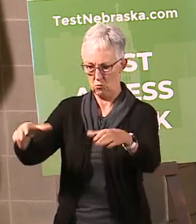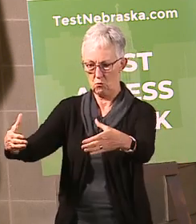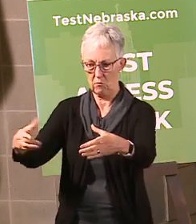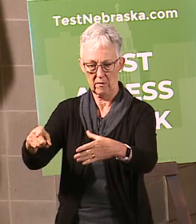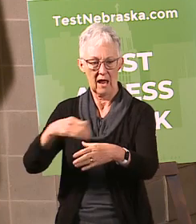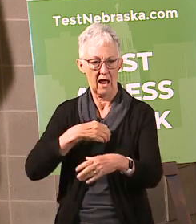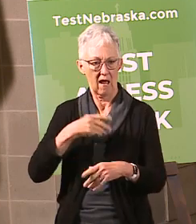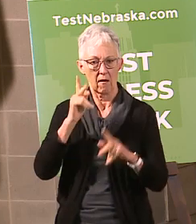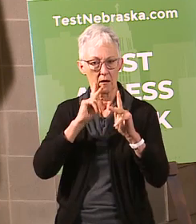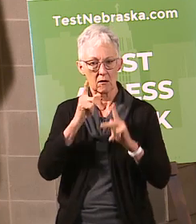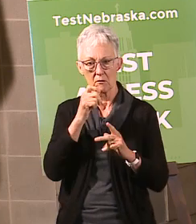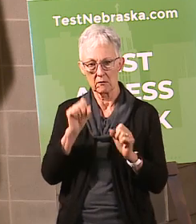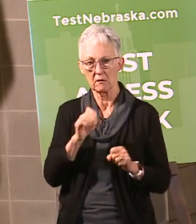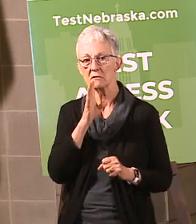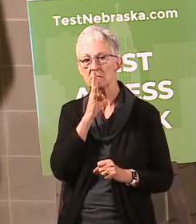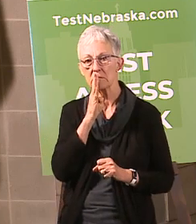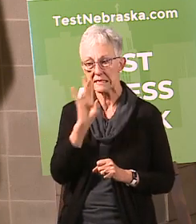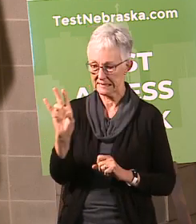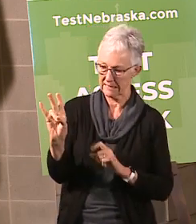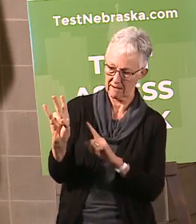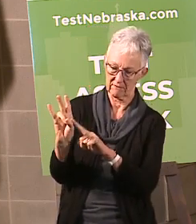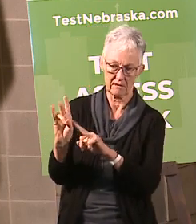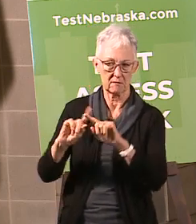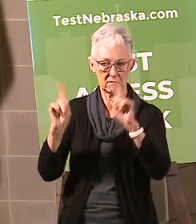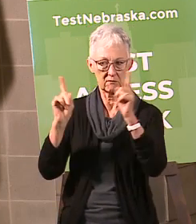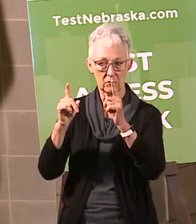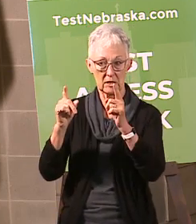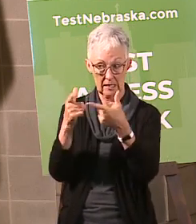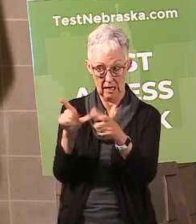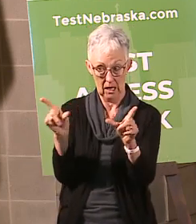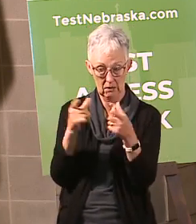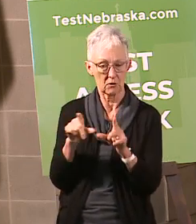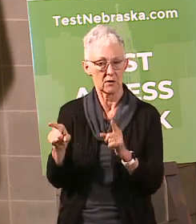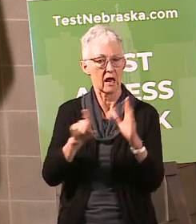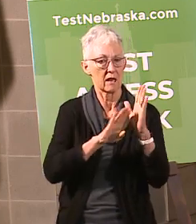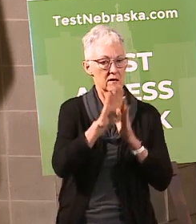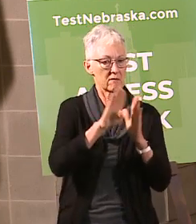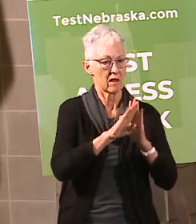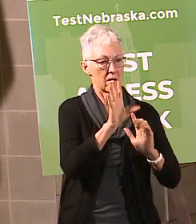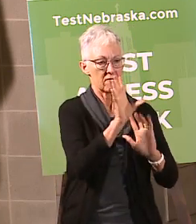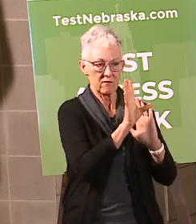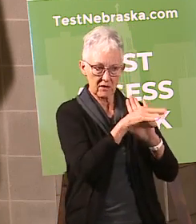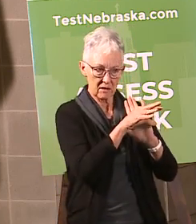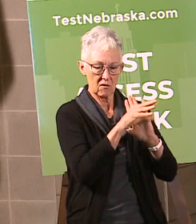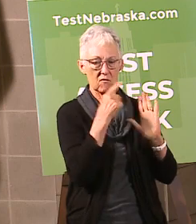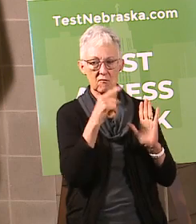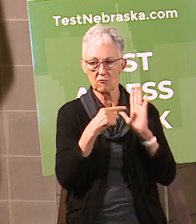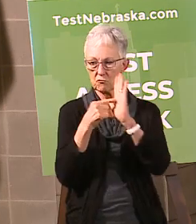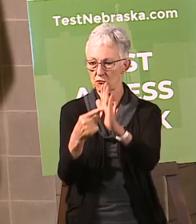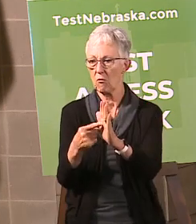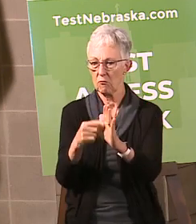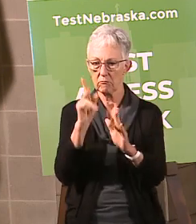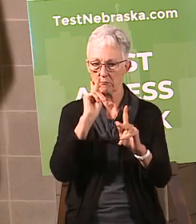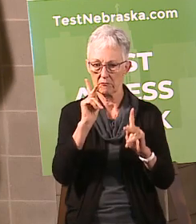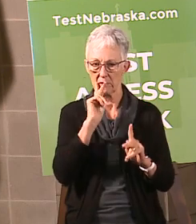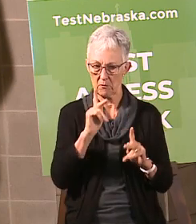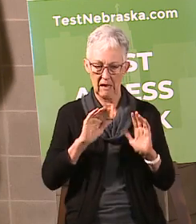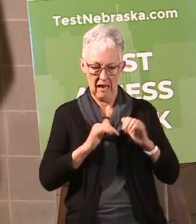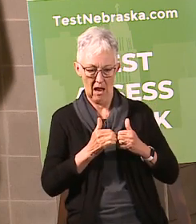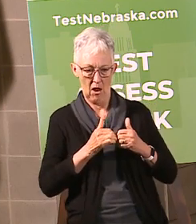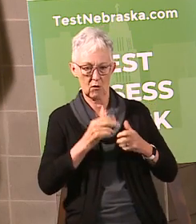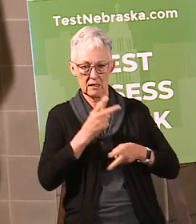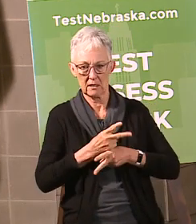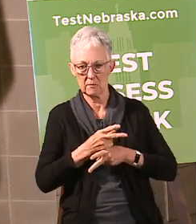virus. Again, this is a tiny example. They're working to resolve statewide and local issues involving a breadth of